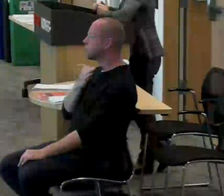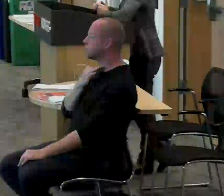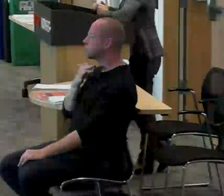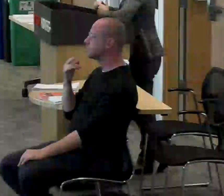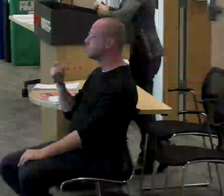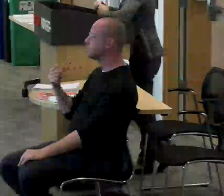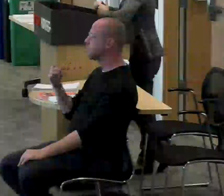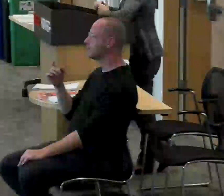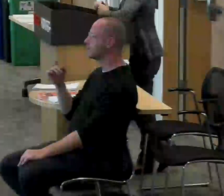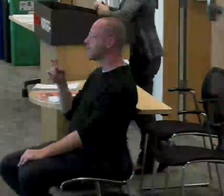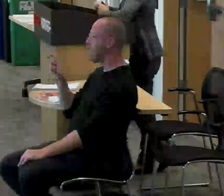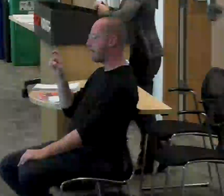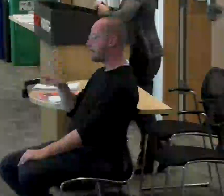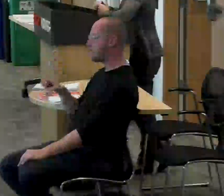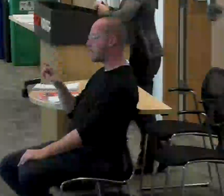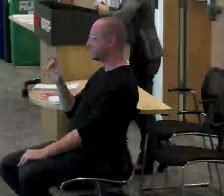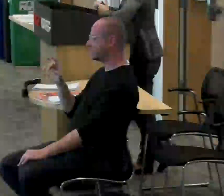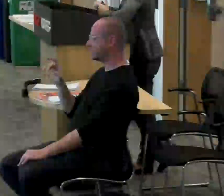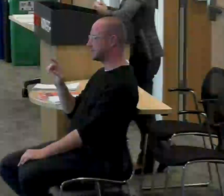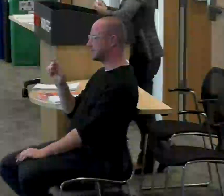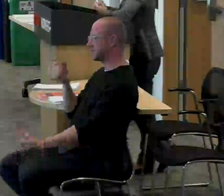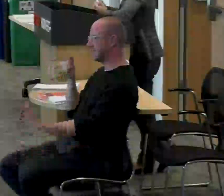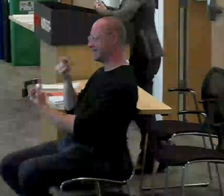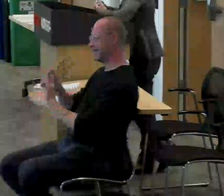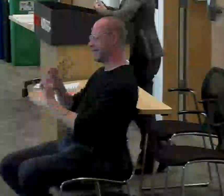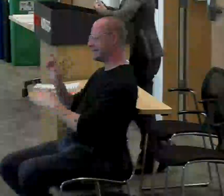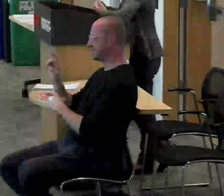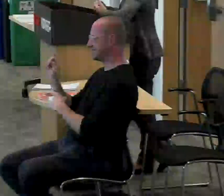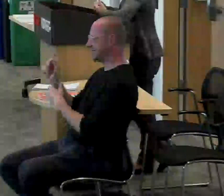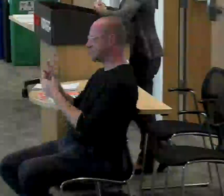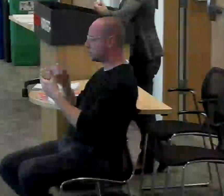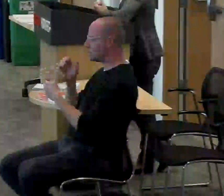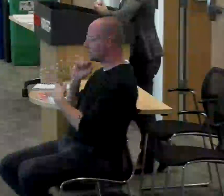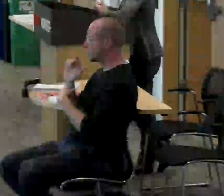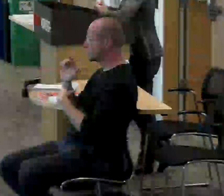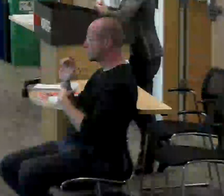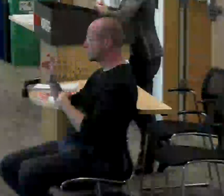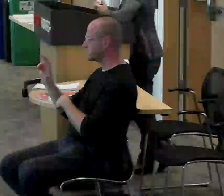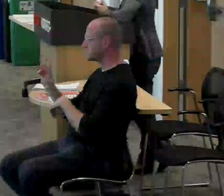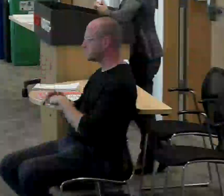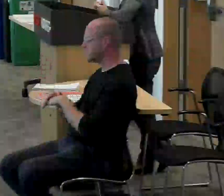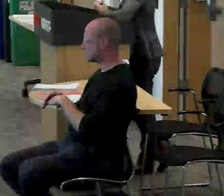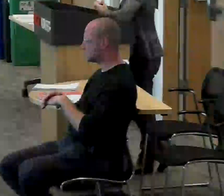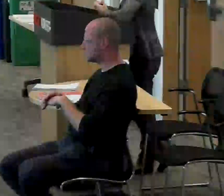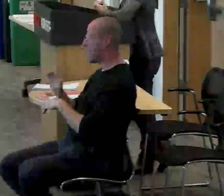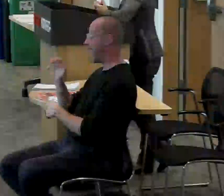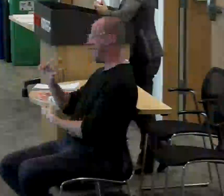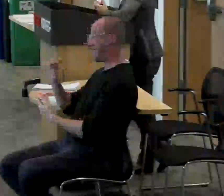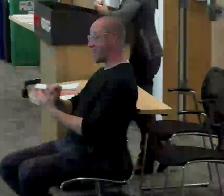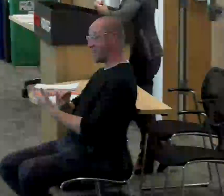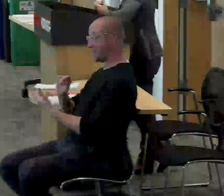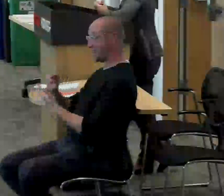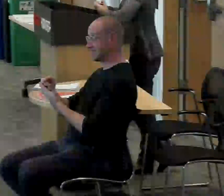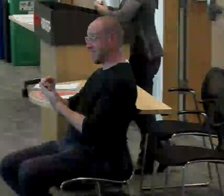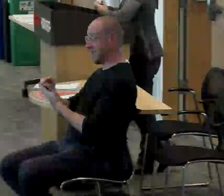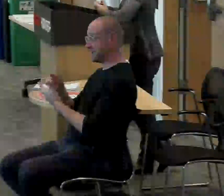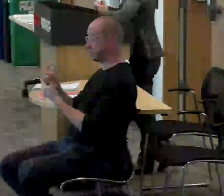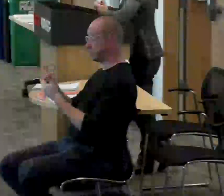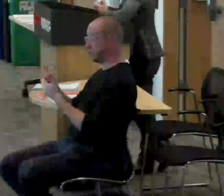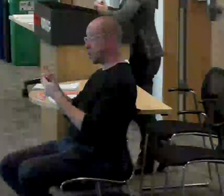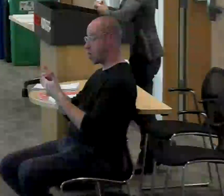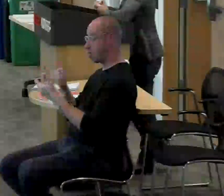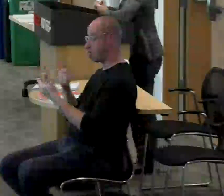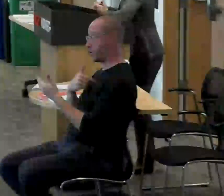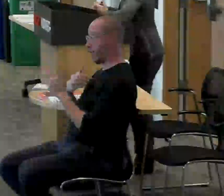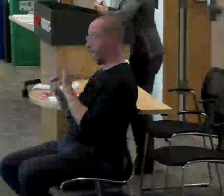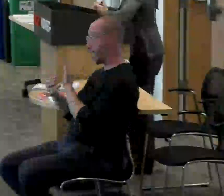must be disabled before age 26. The doctor that I was seeing at that time, it was before I became